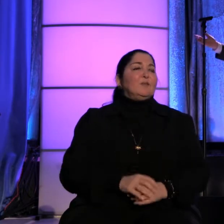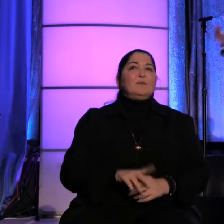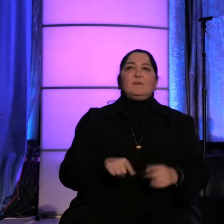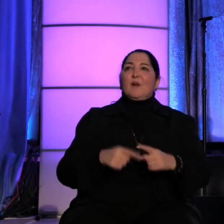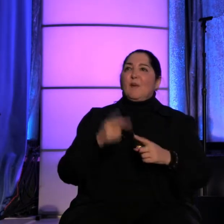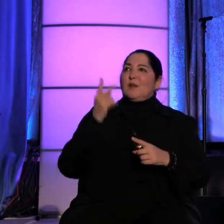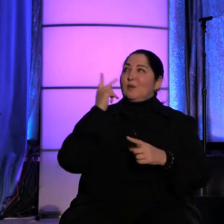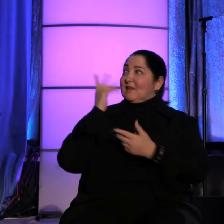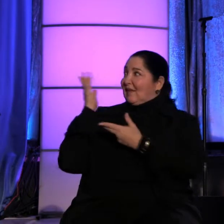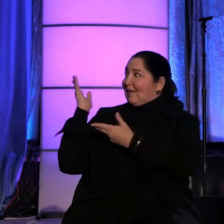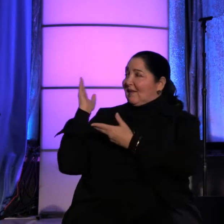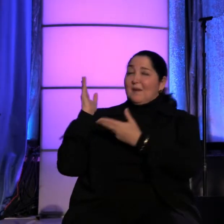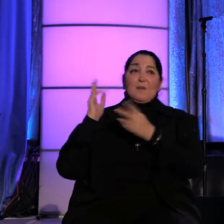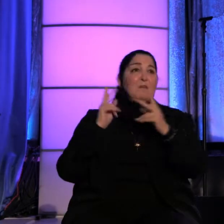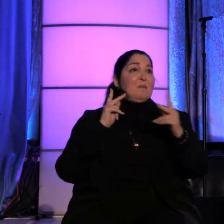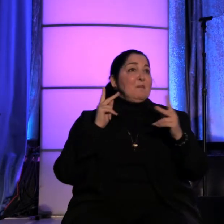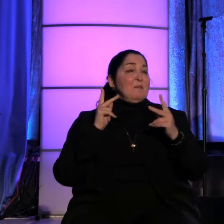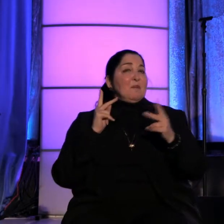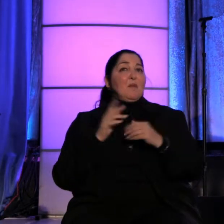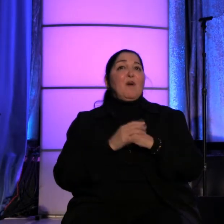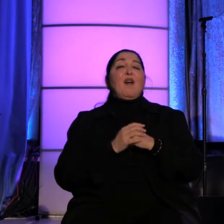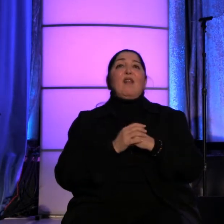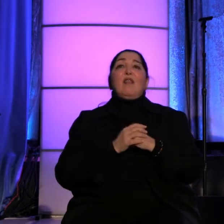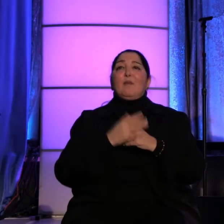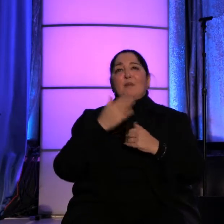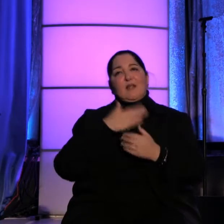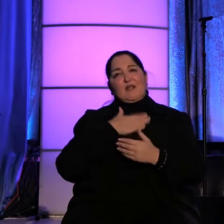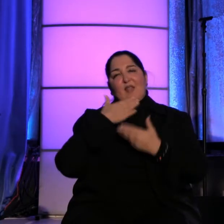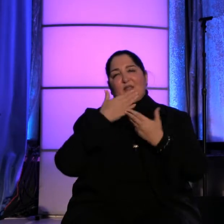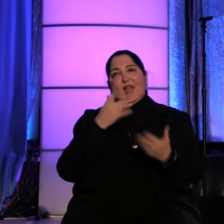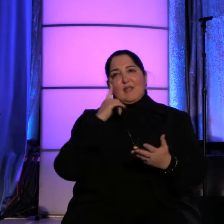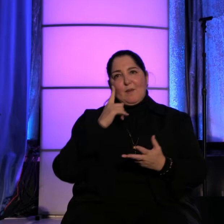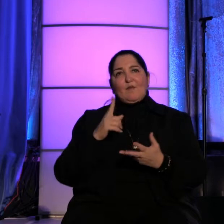see these representatives and all of the Live Nation group, please thank them.